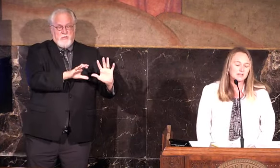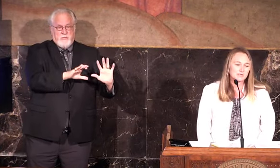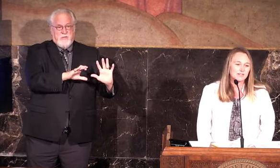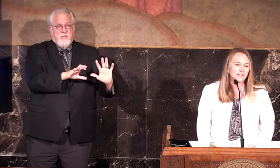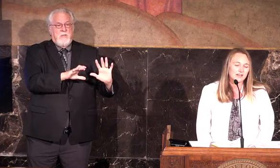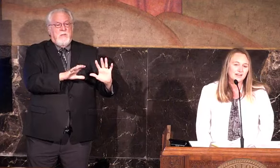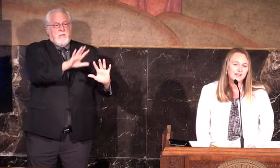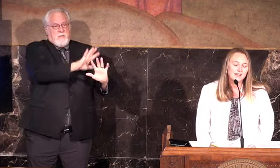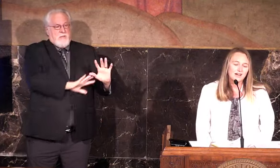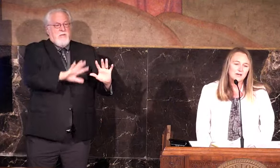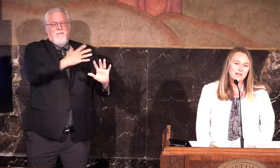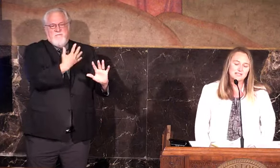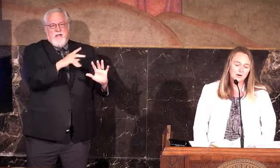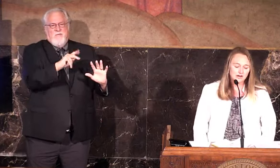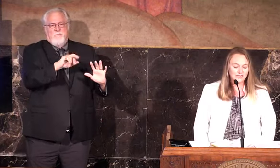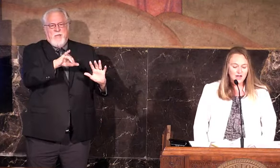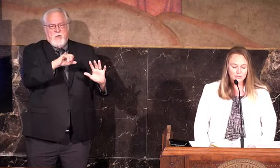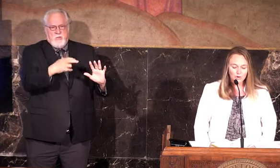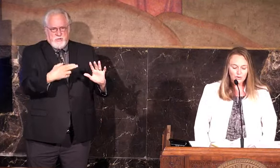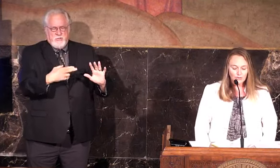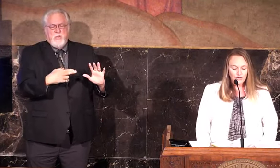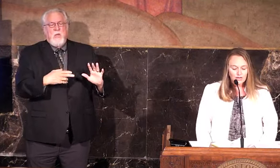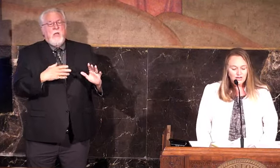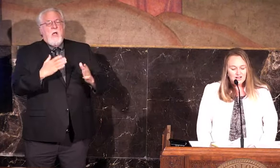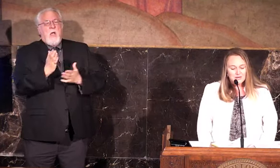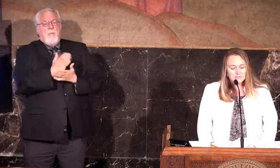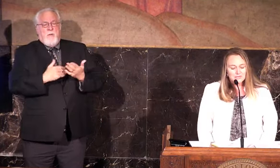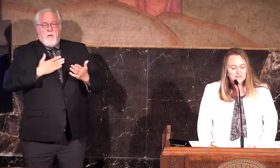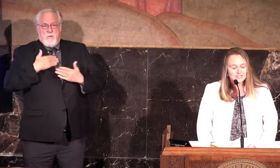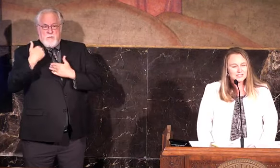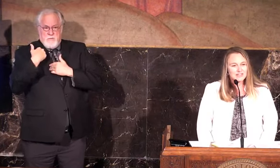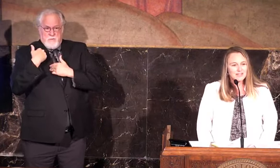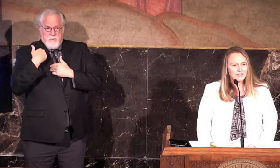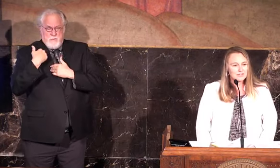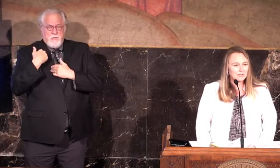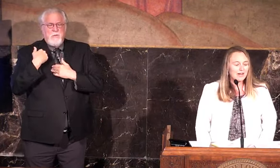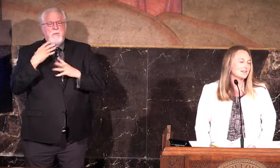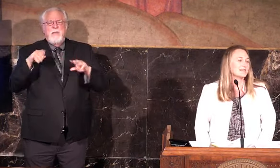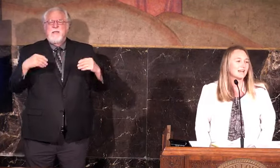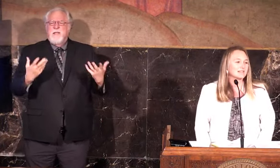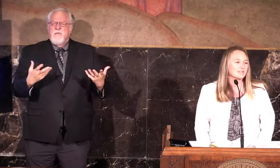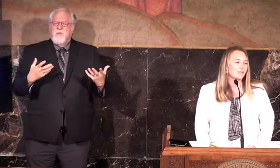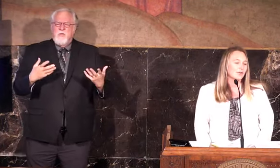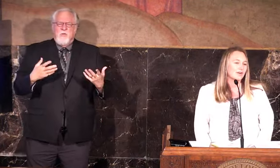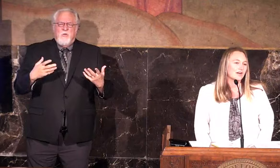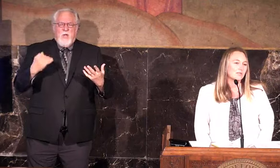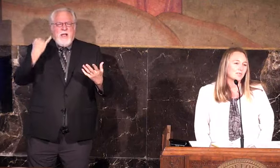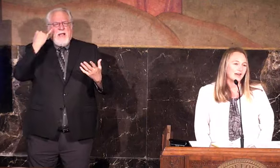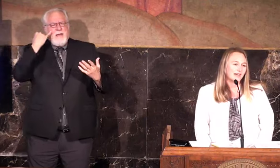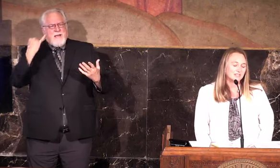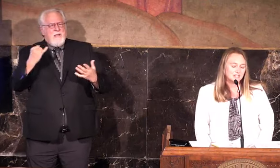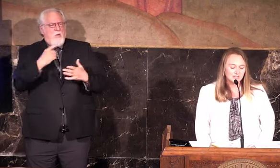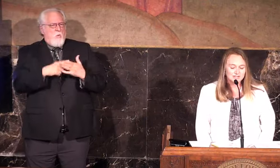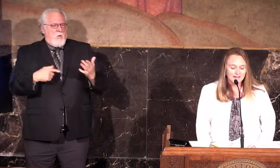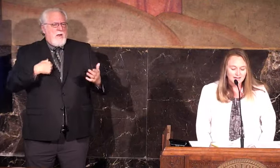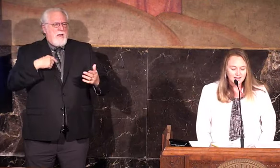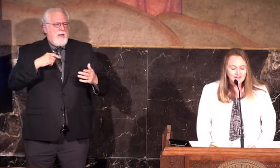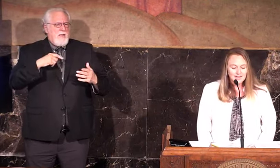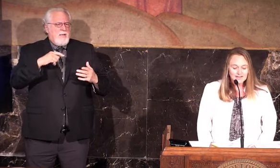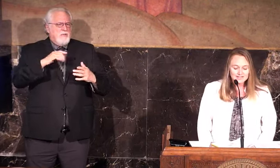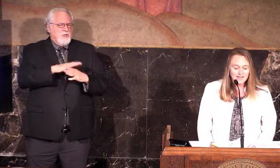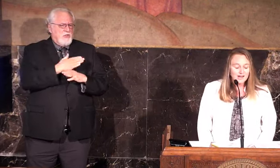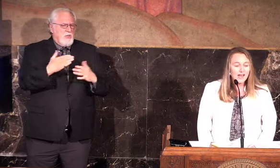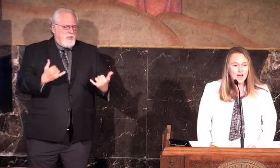five parish region. As part of that role, just to give you some context for what I have to share